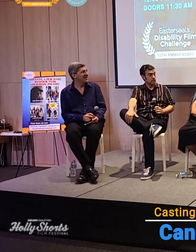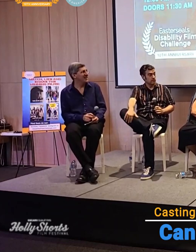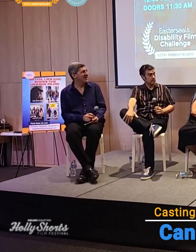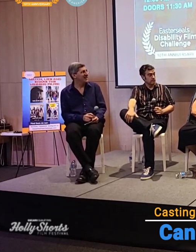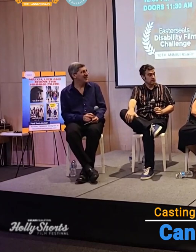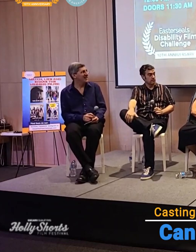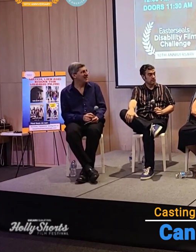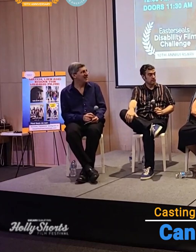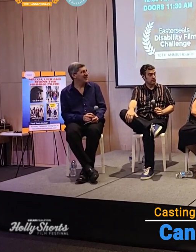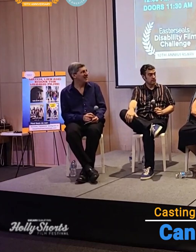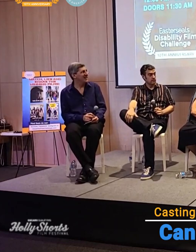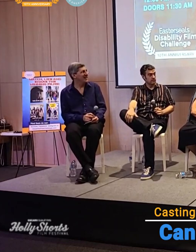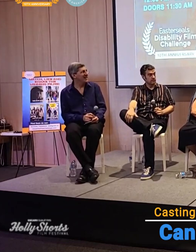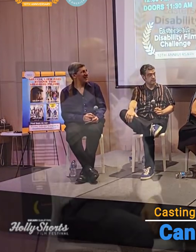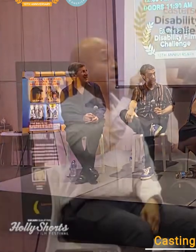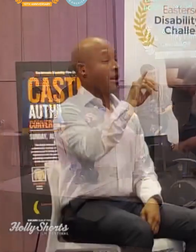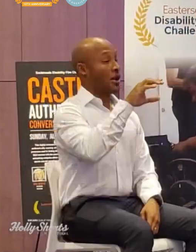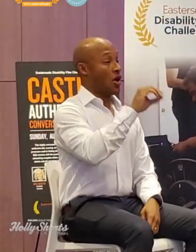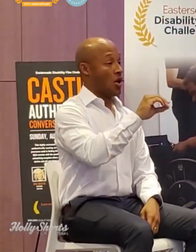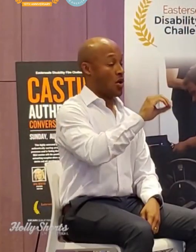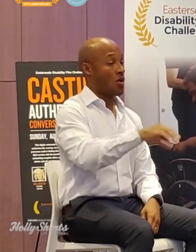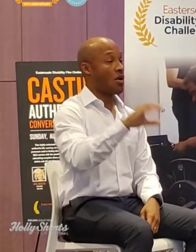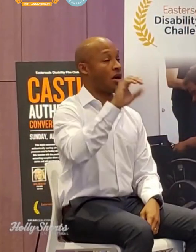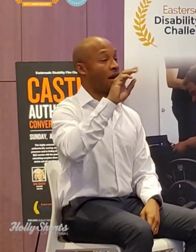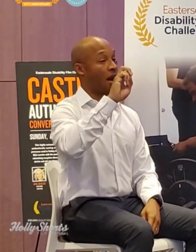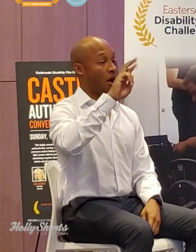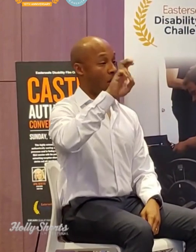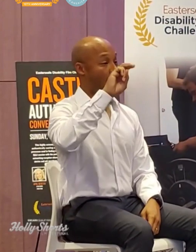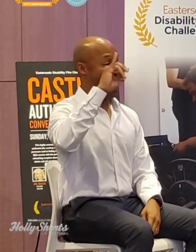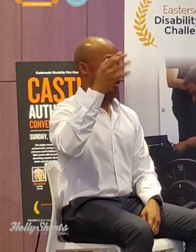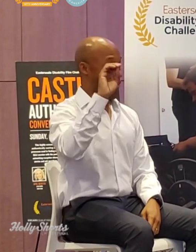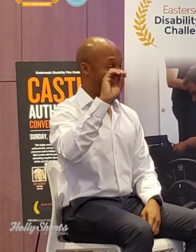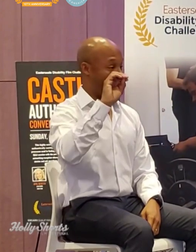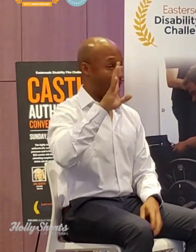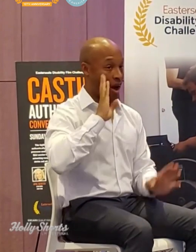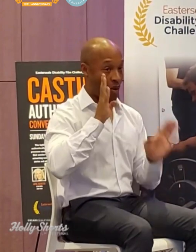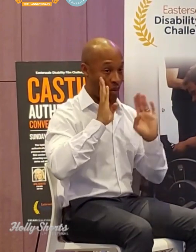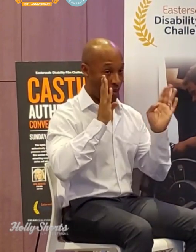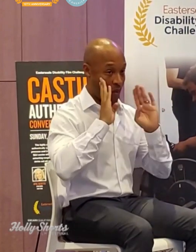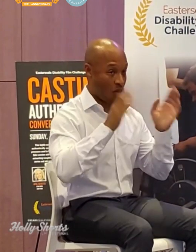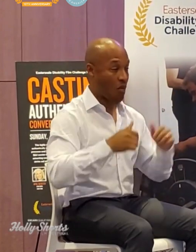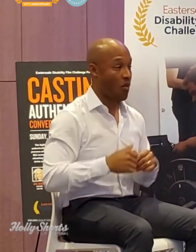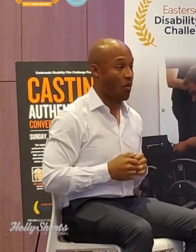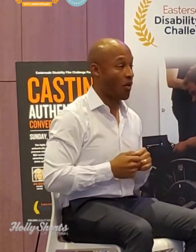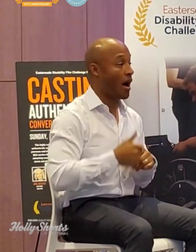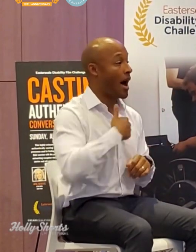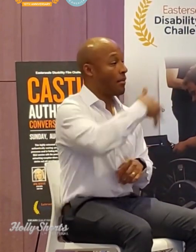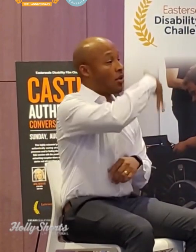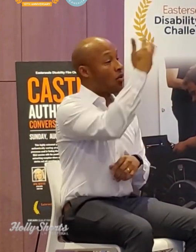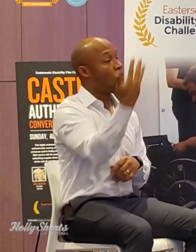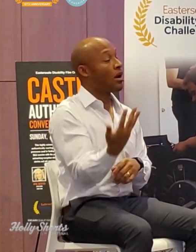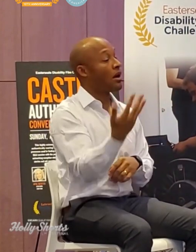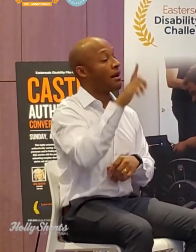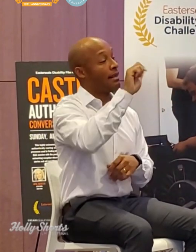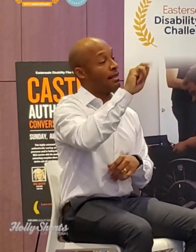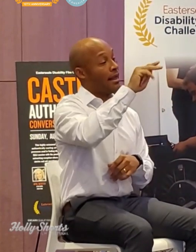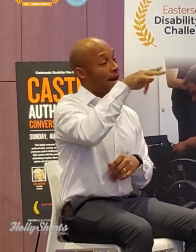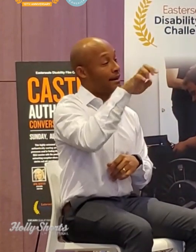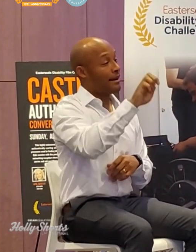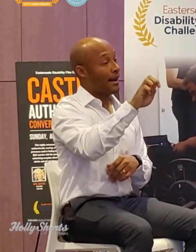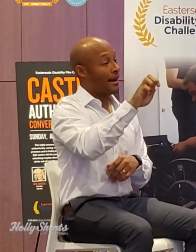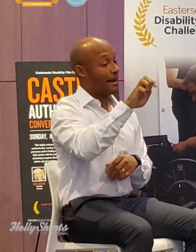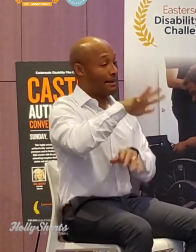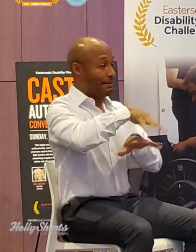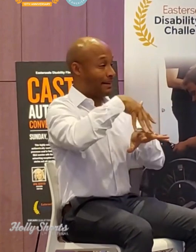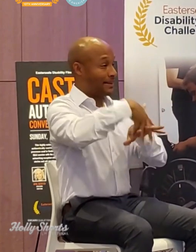toca Candido Cornejo. Hello, my name is Candido Cornejo. I am a queer Latine indigenous trans